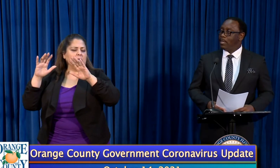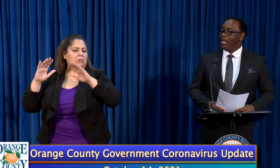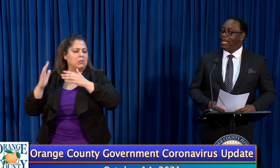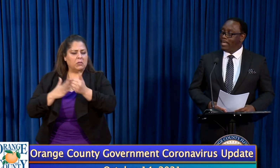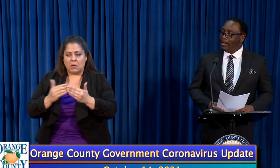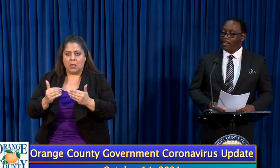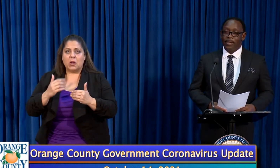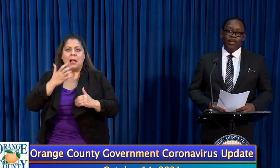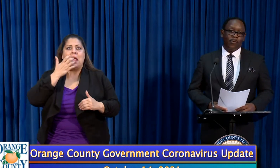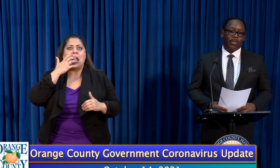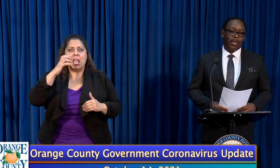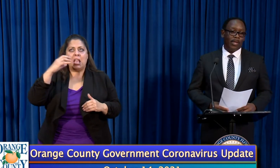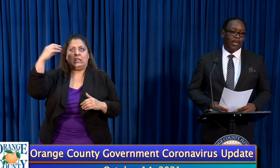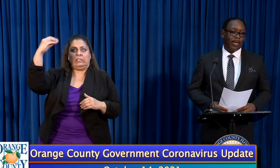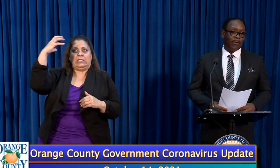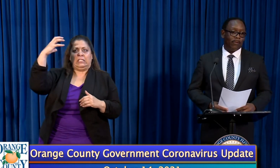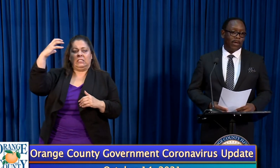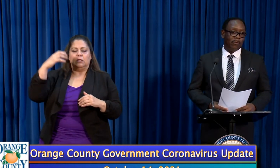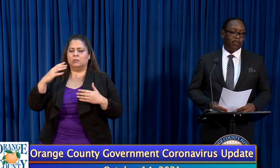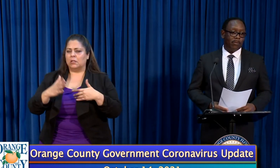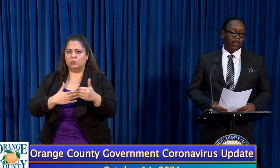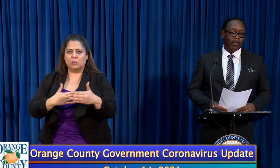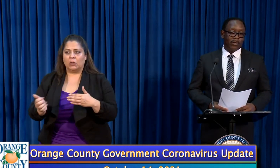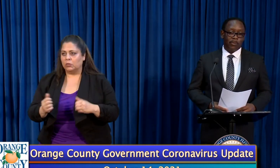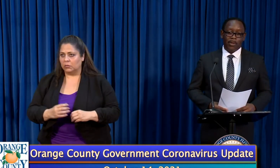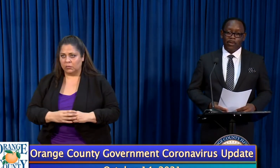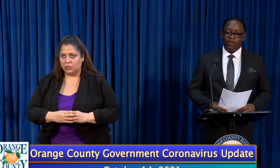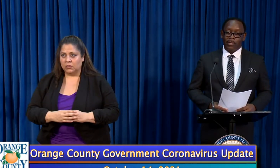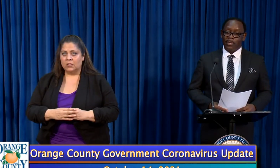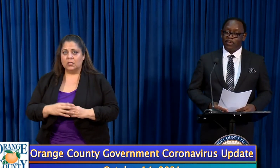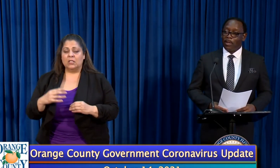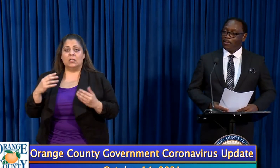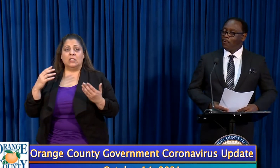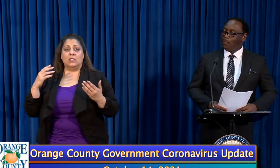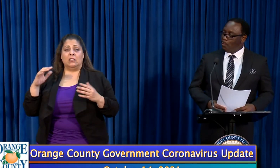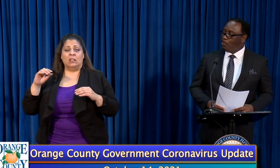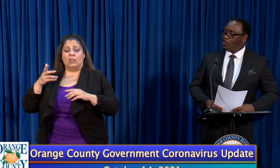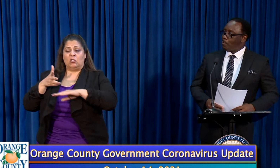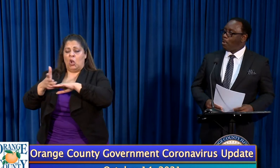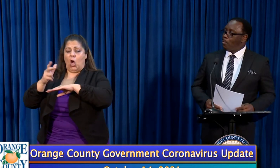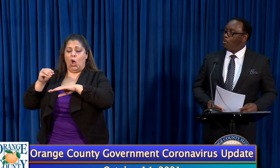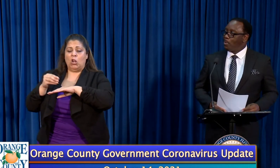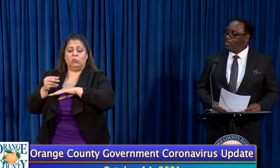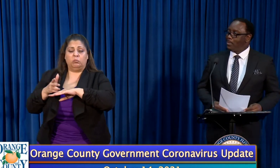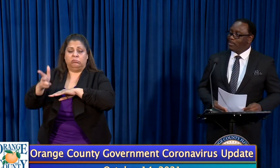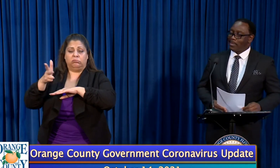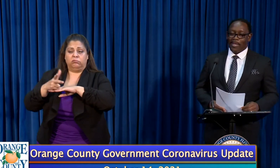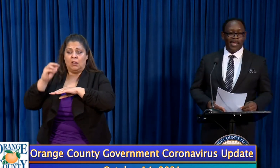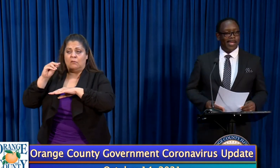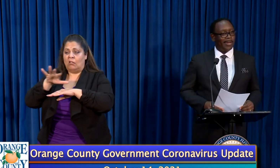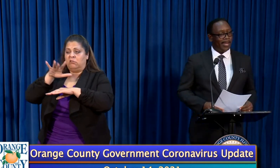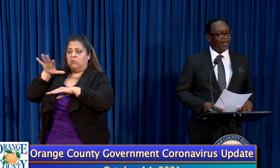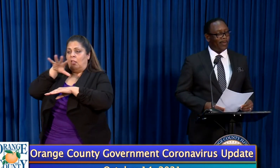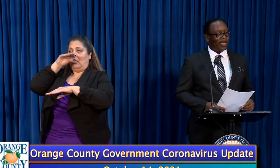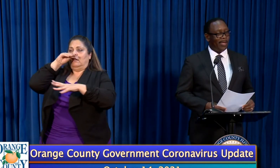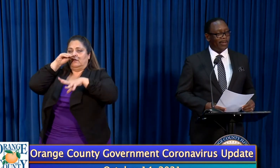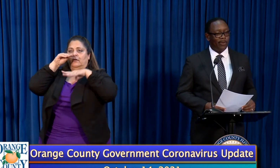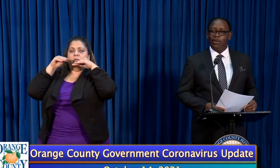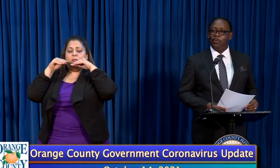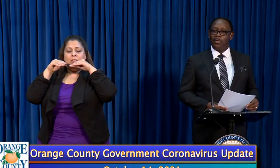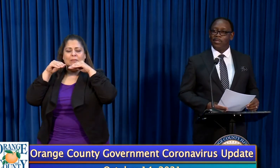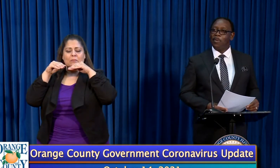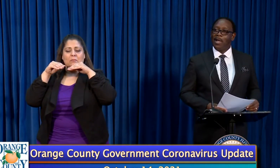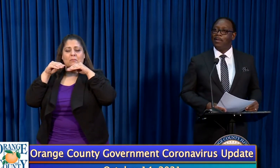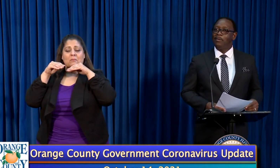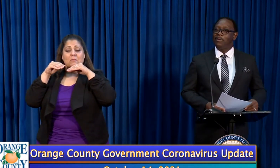stood in the heat, they have smelled the exhaust fumes from automobiles, and they do